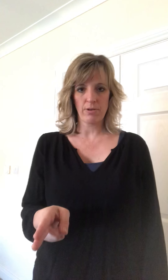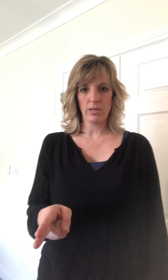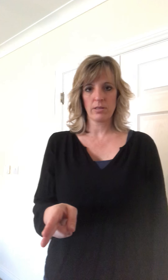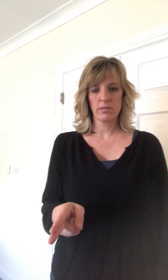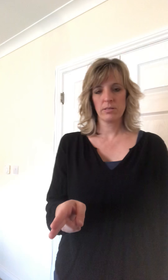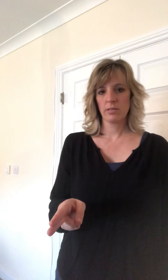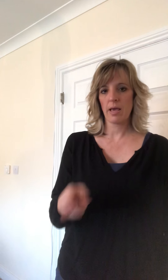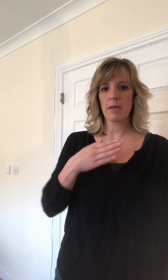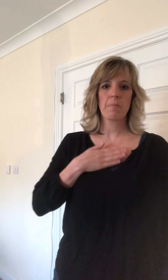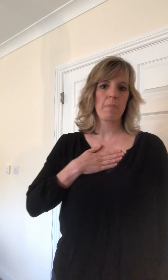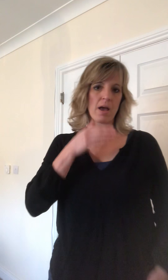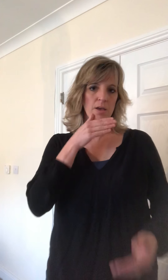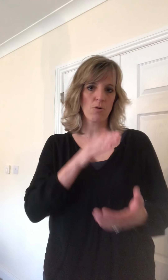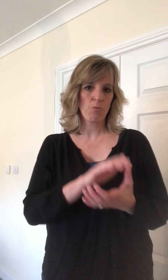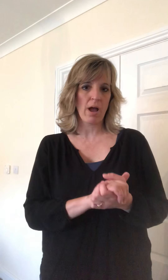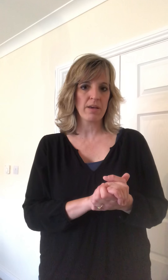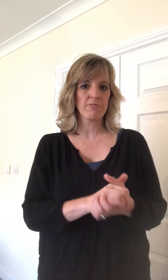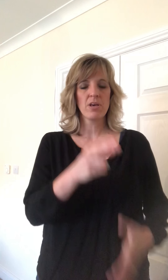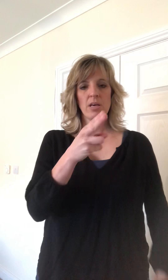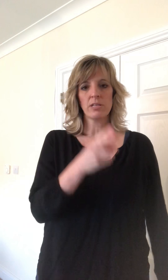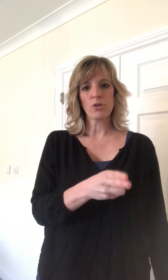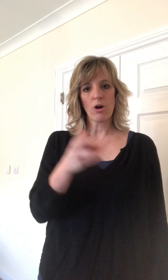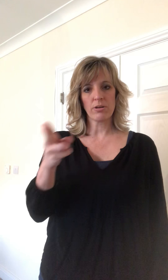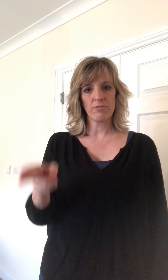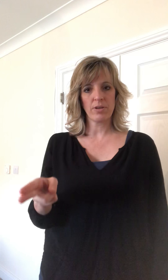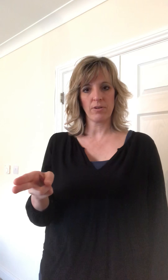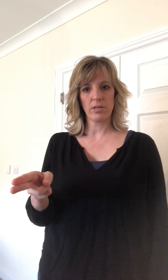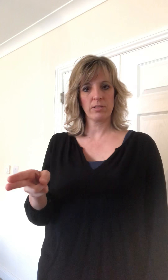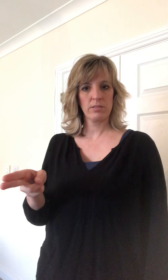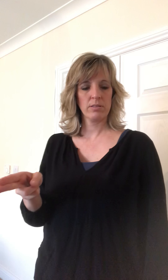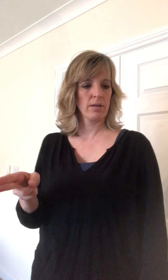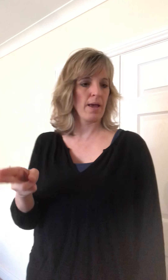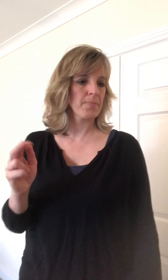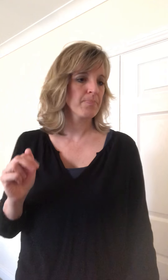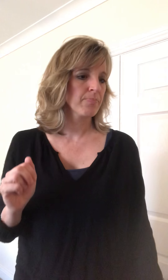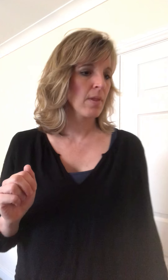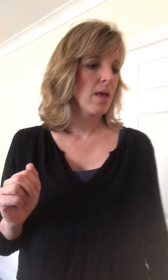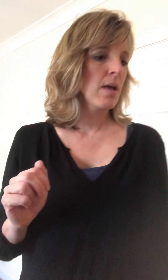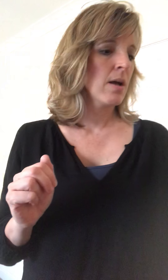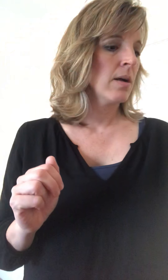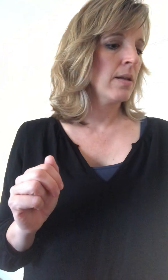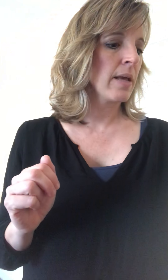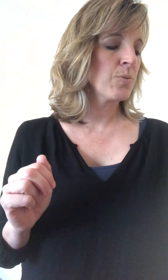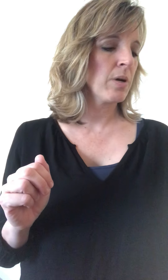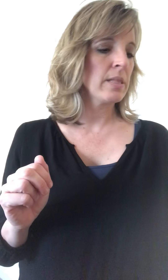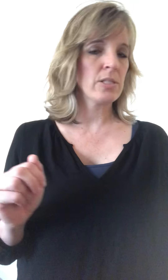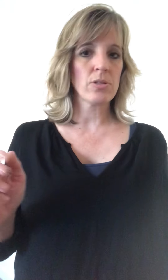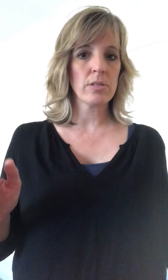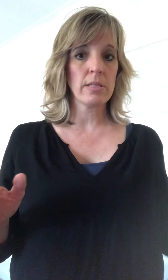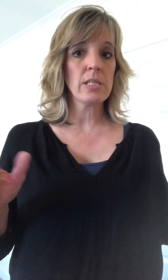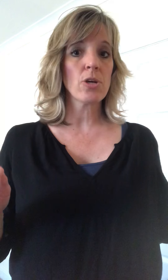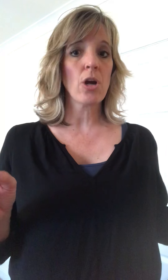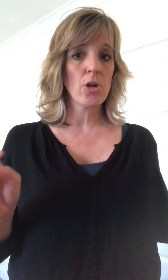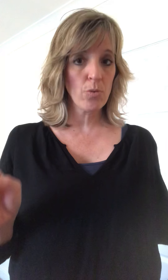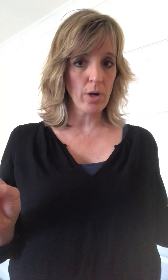hearing. Okay, my wife is hard of hearing. Okay. Next one, these are our new